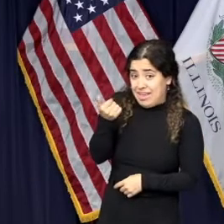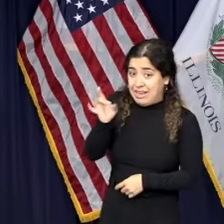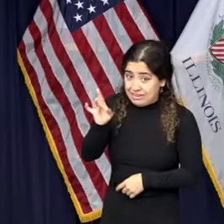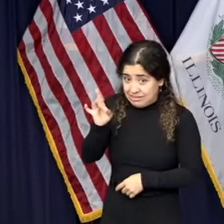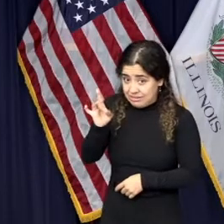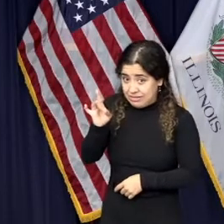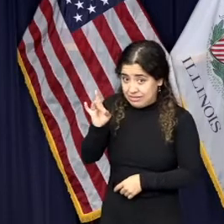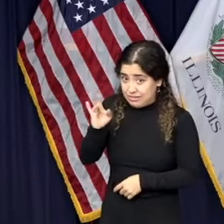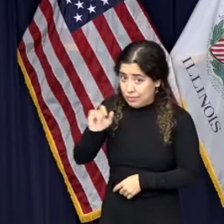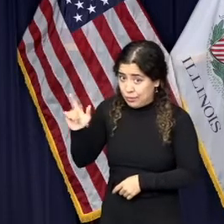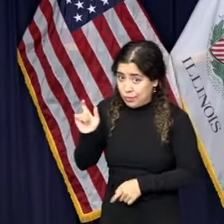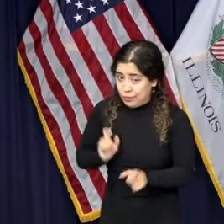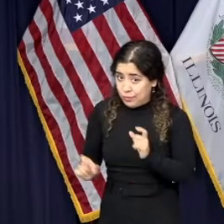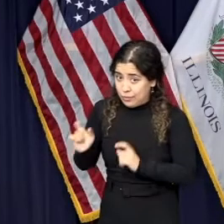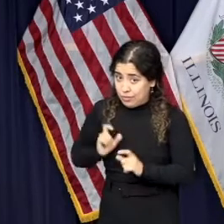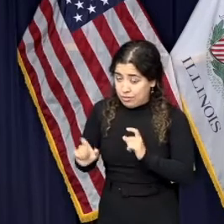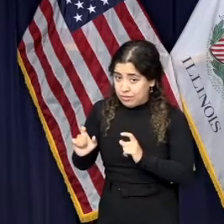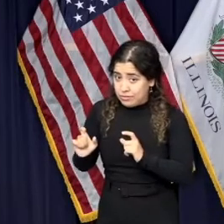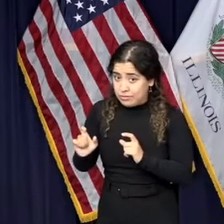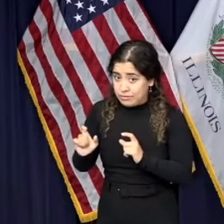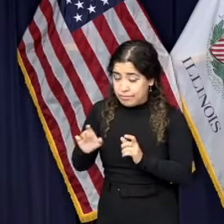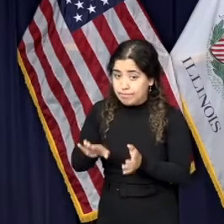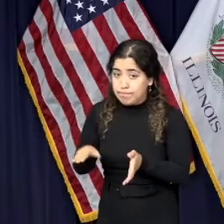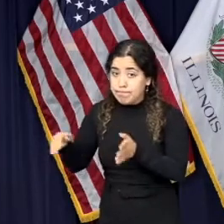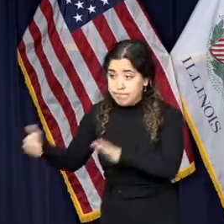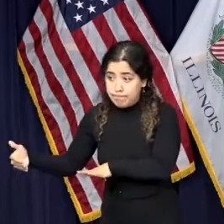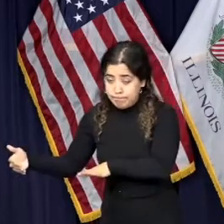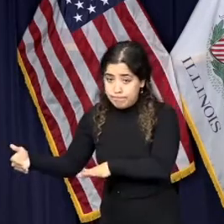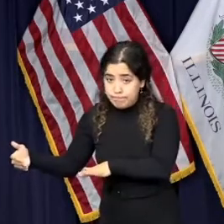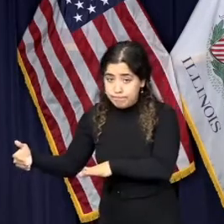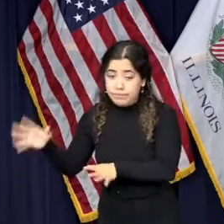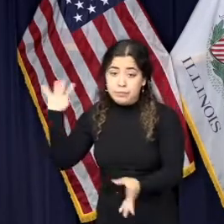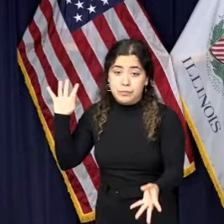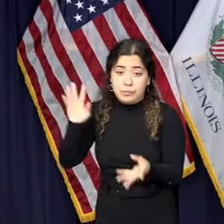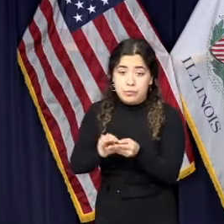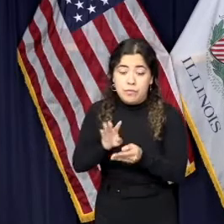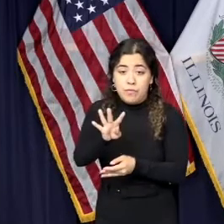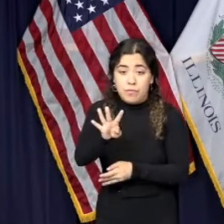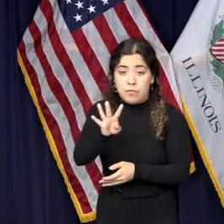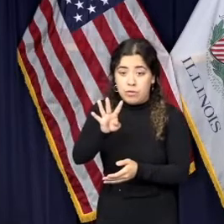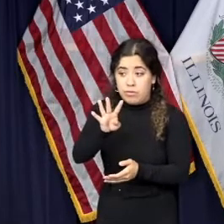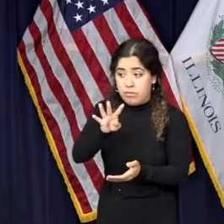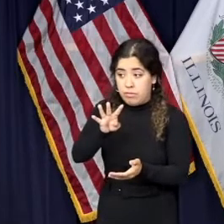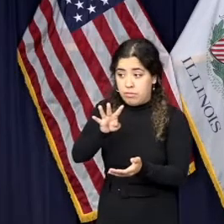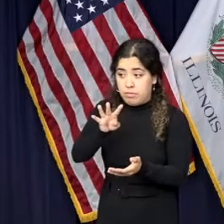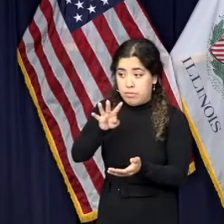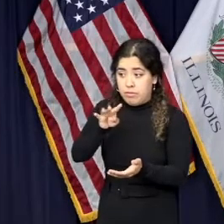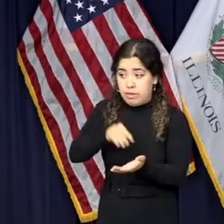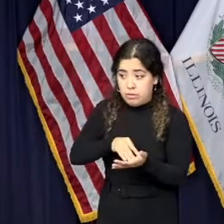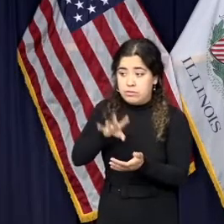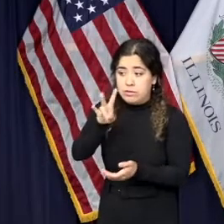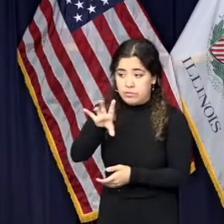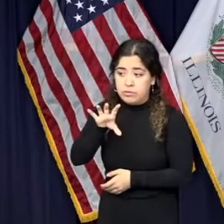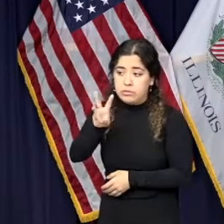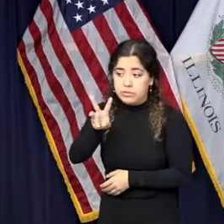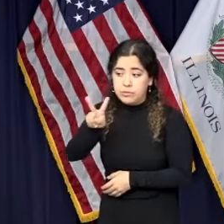COVID-19, for a total of 7,462 lives lost. As of last